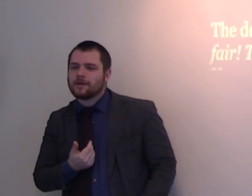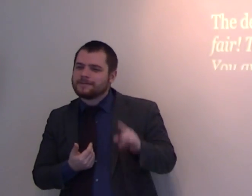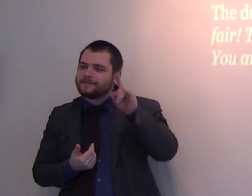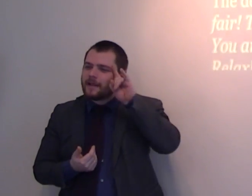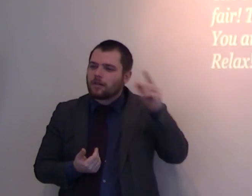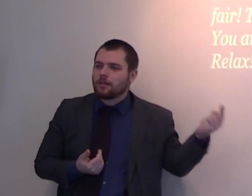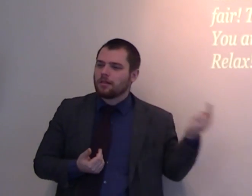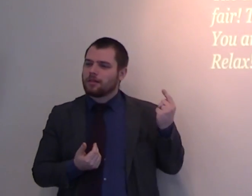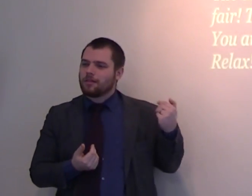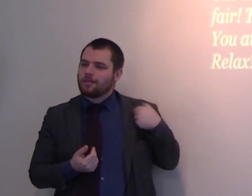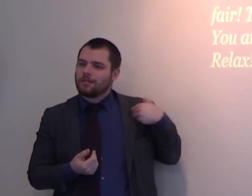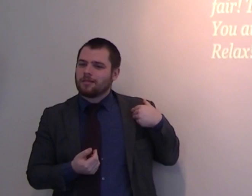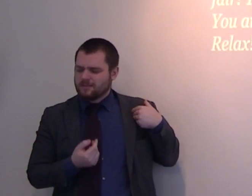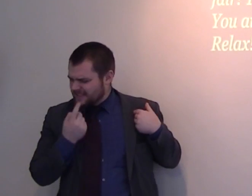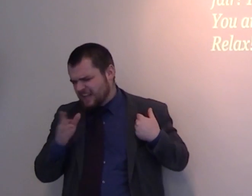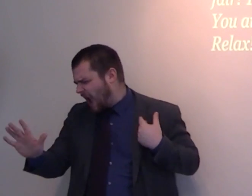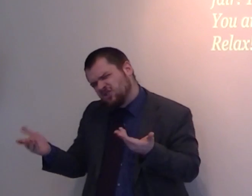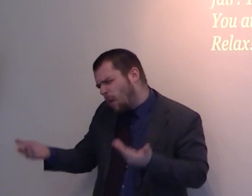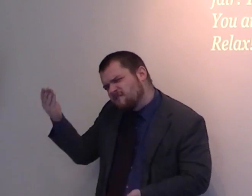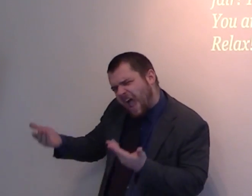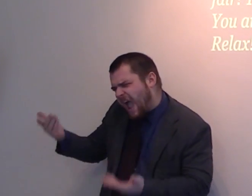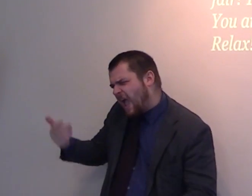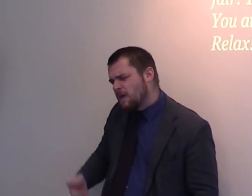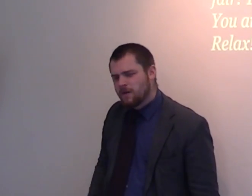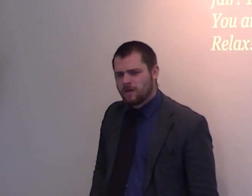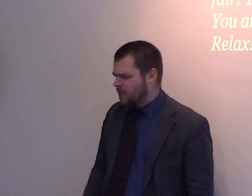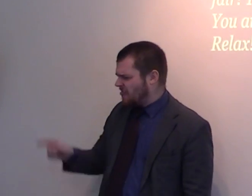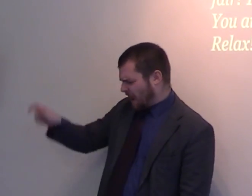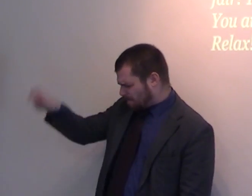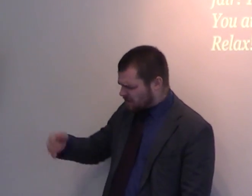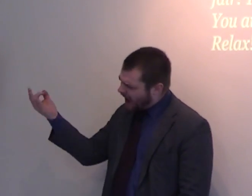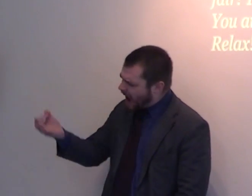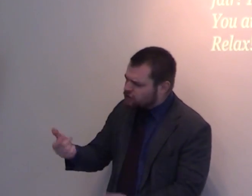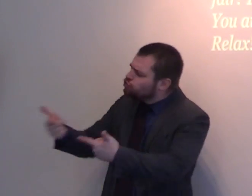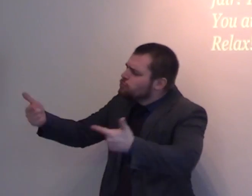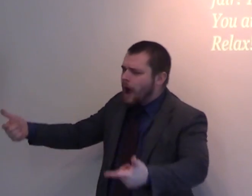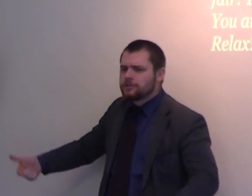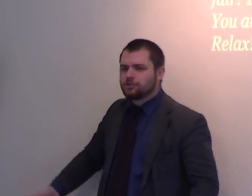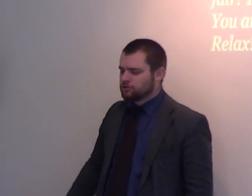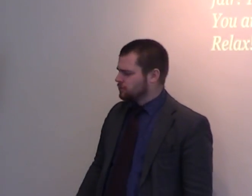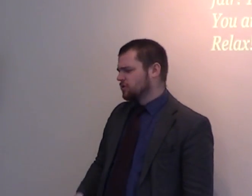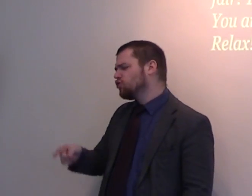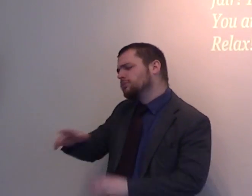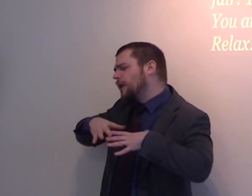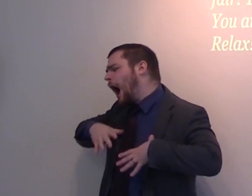and says, "That is not fair. That person is asking too much. You are tired. You work